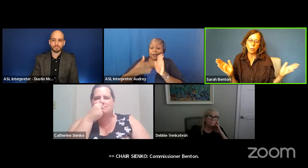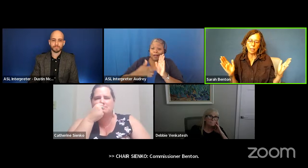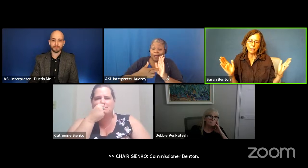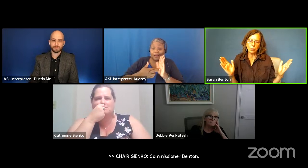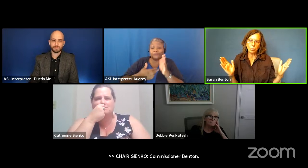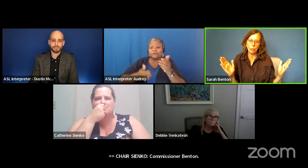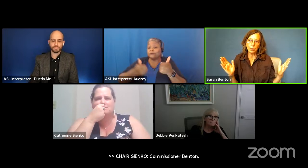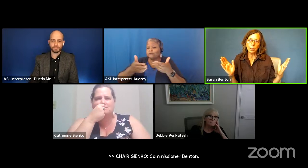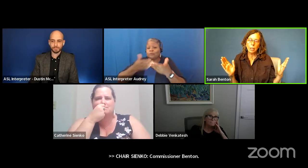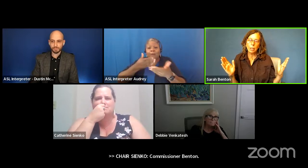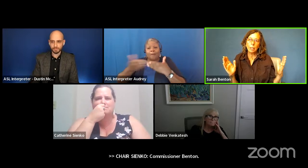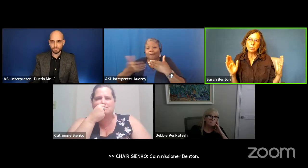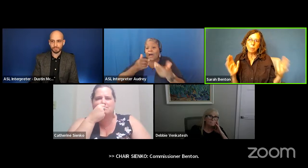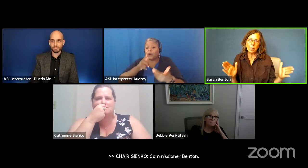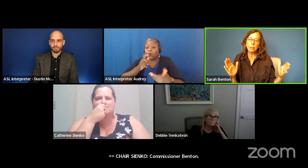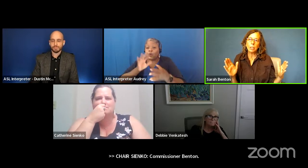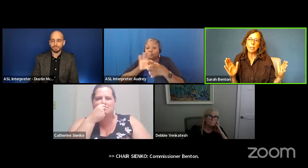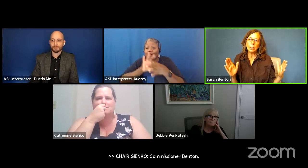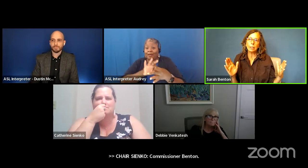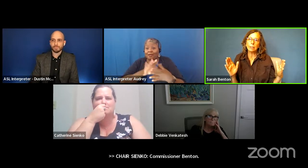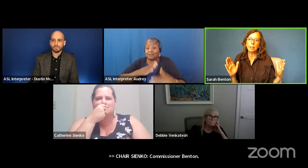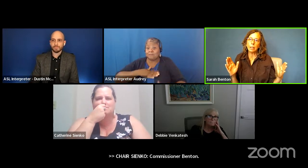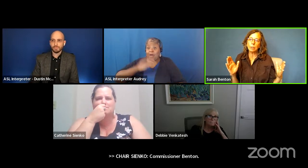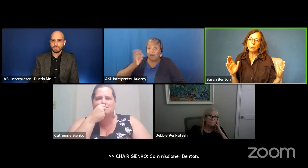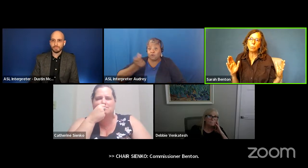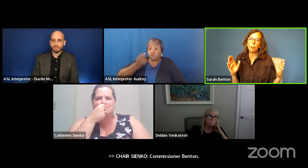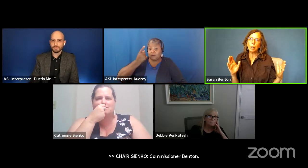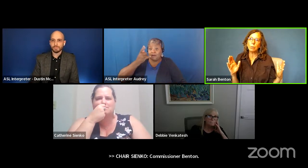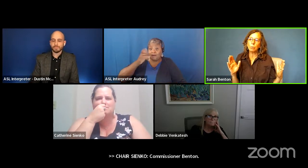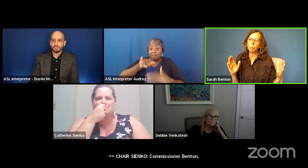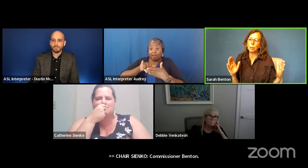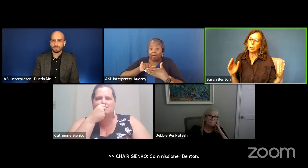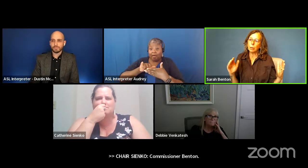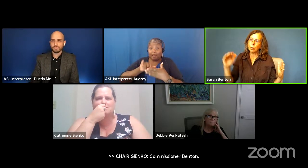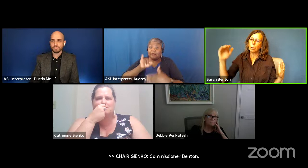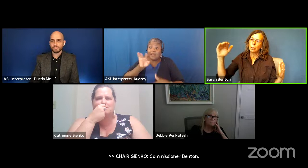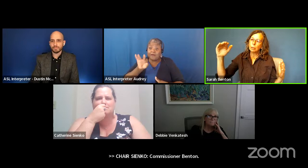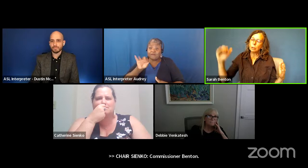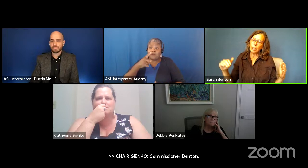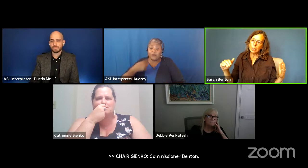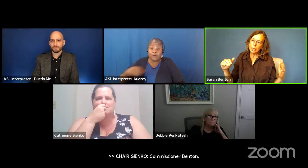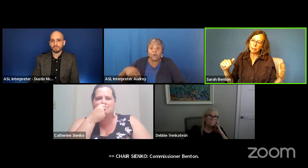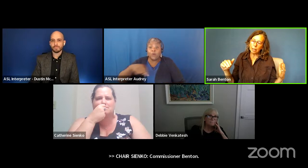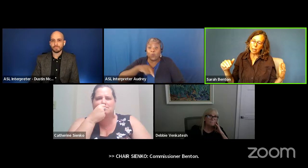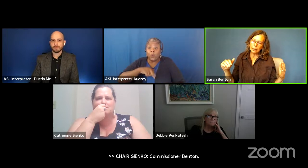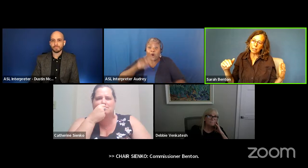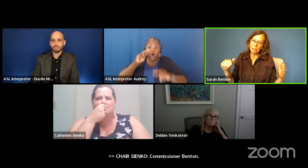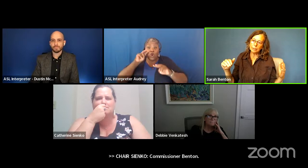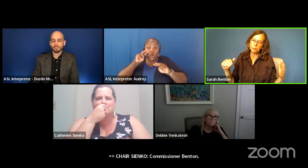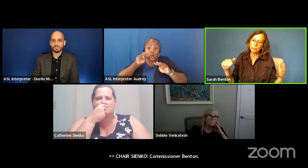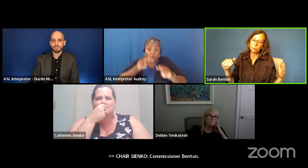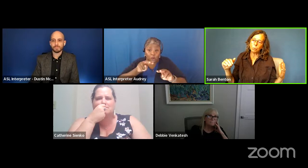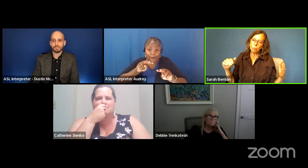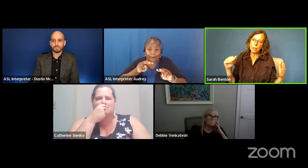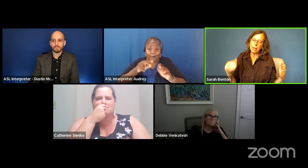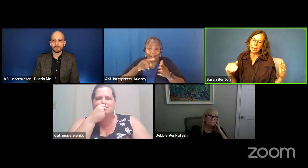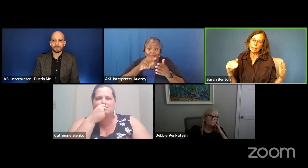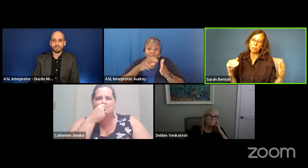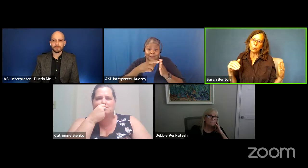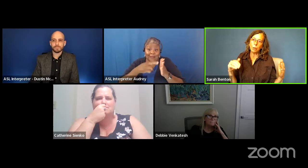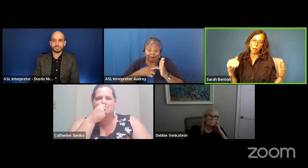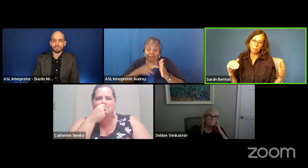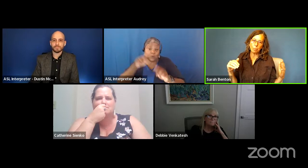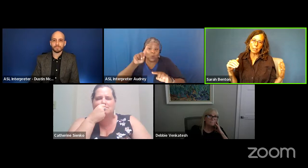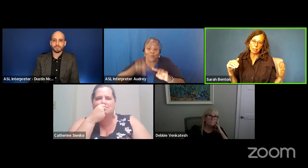of who it had to do with, it's my understanding that when we're looking at the guidelines, we